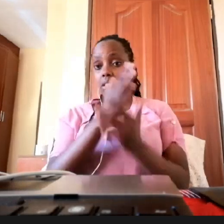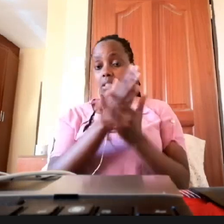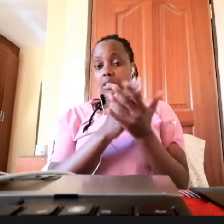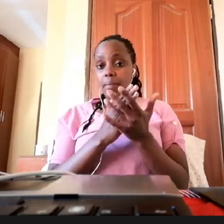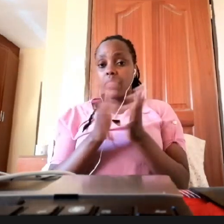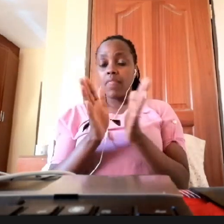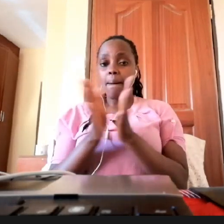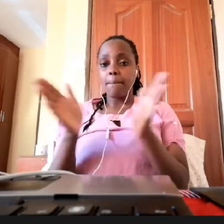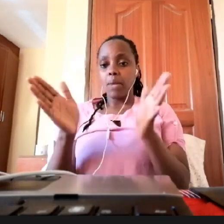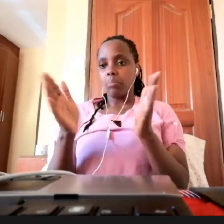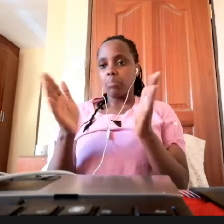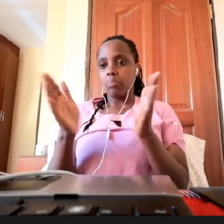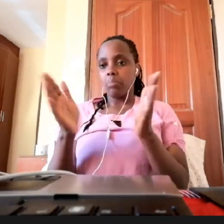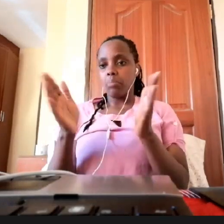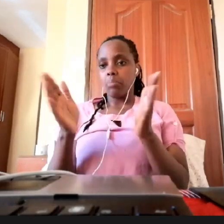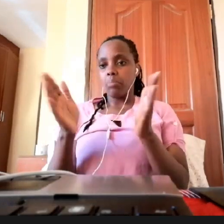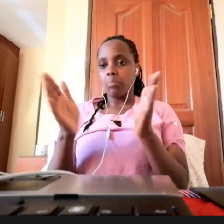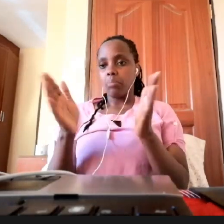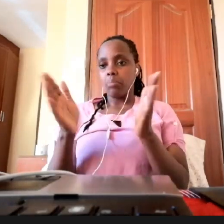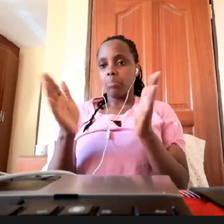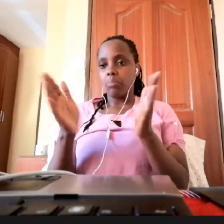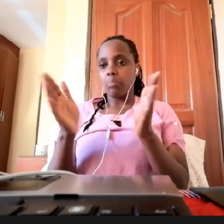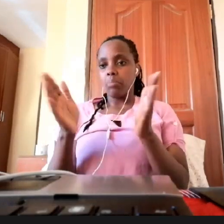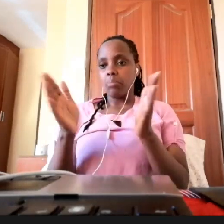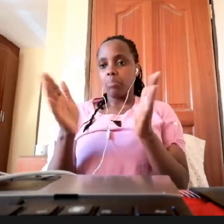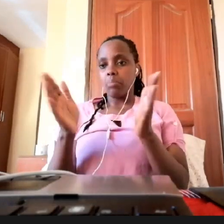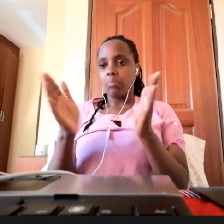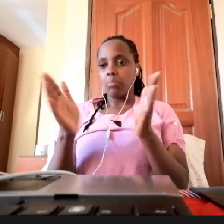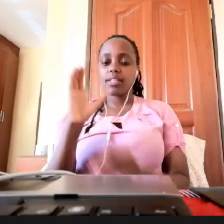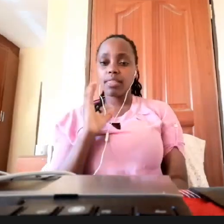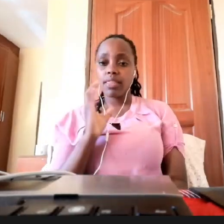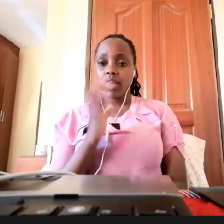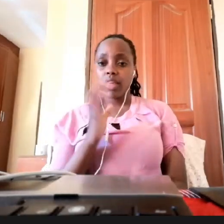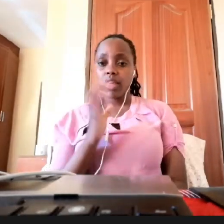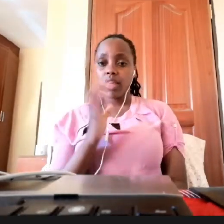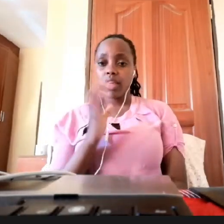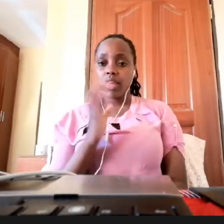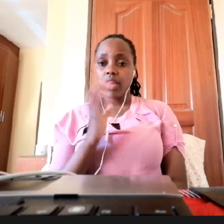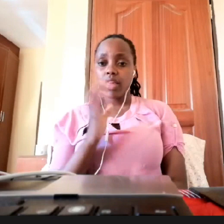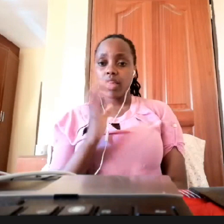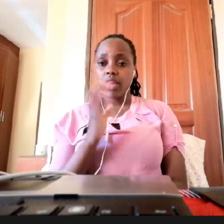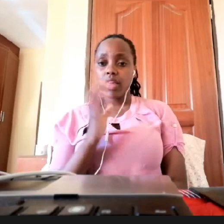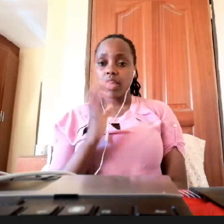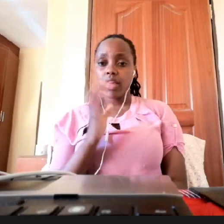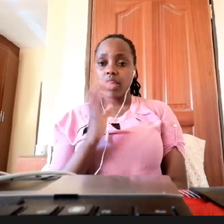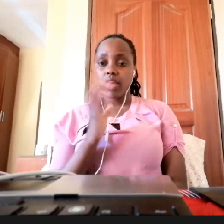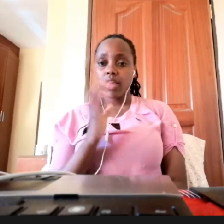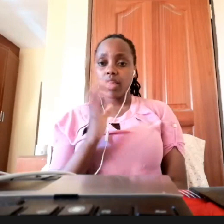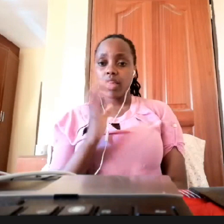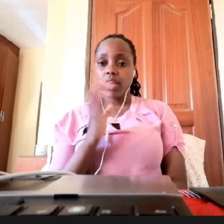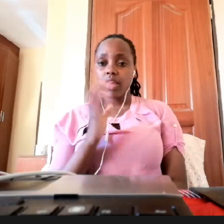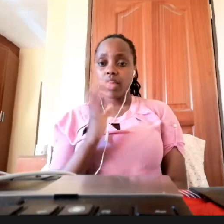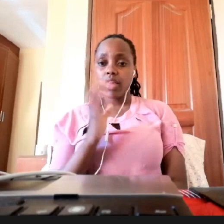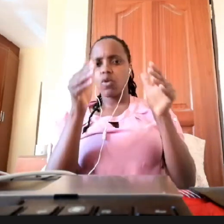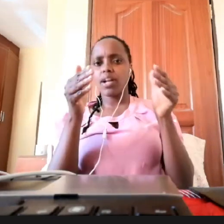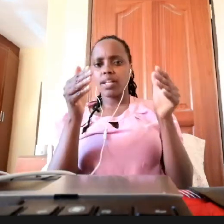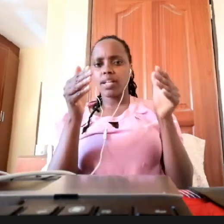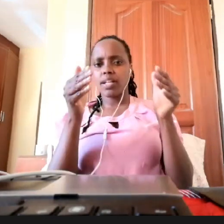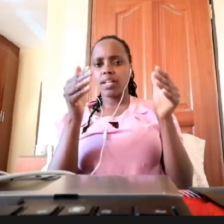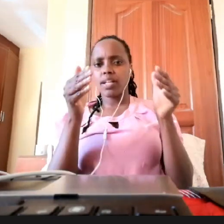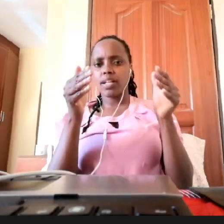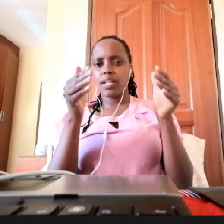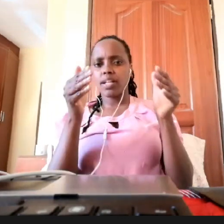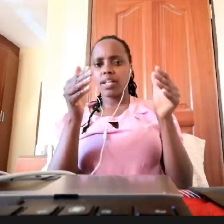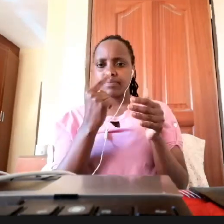demands in the public eye. And so we are asking the committee first to look into